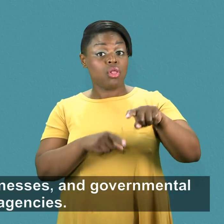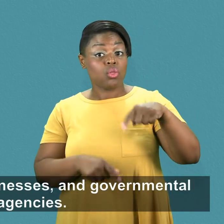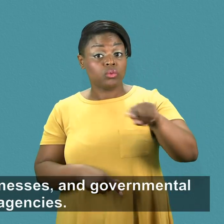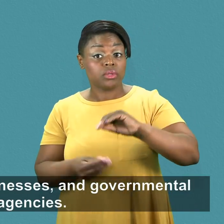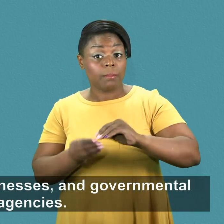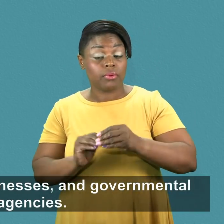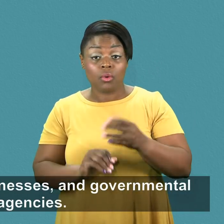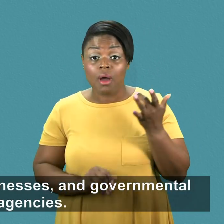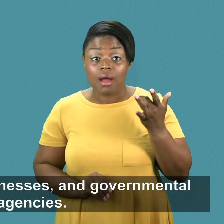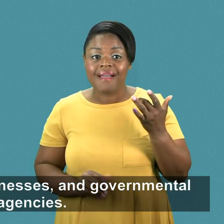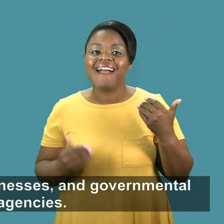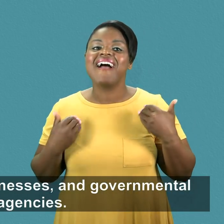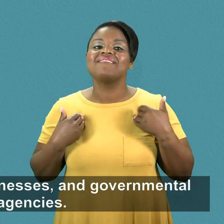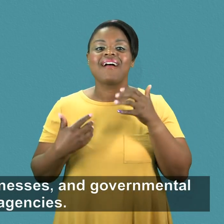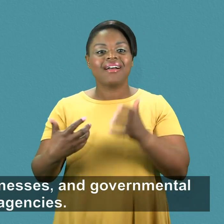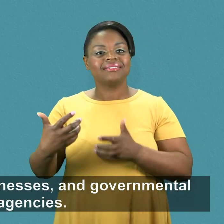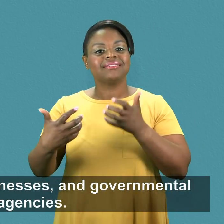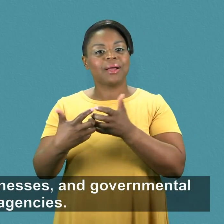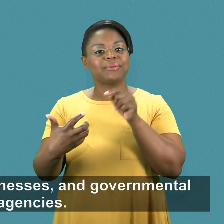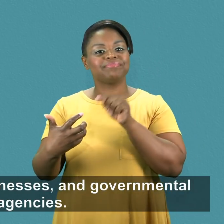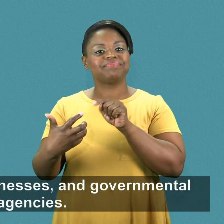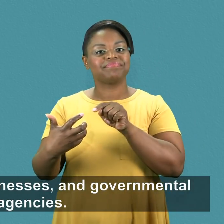businesses, and governmental agencies.